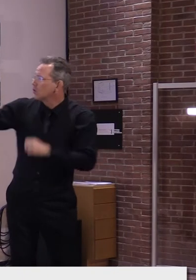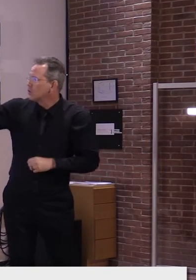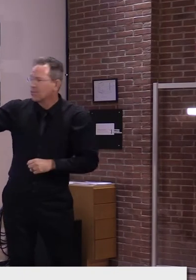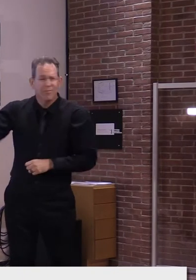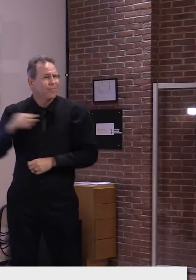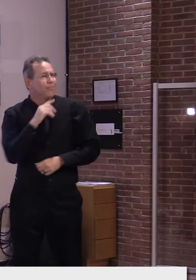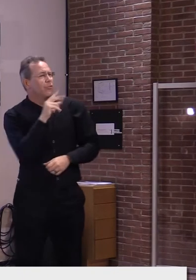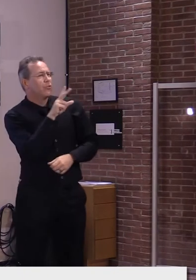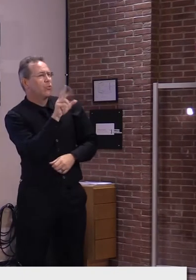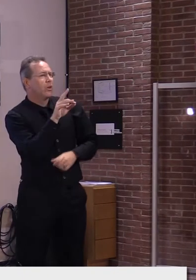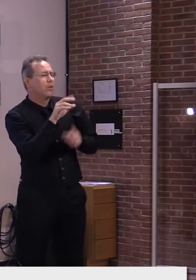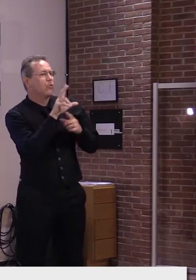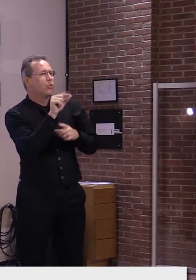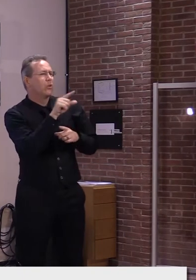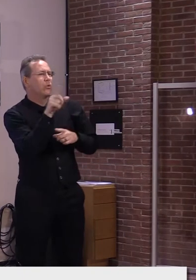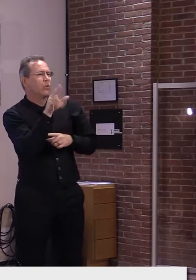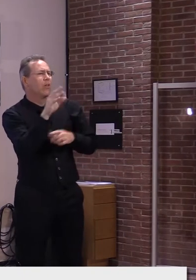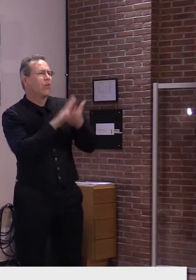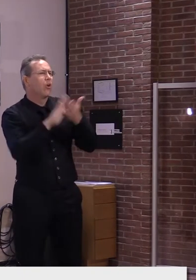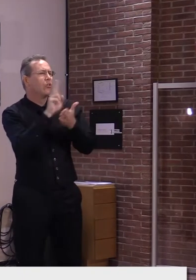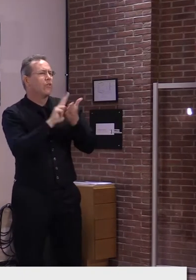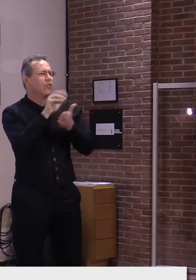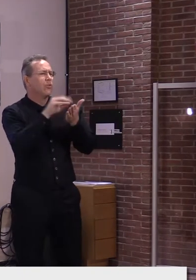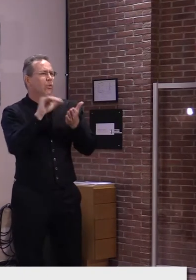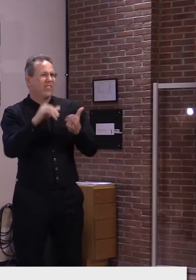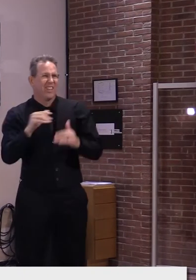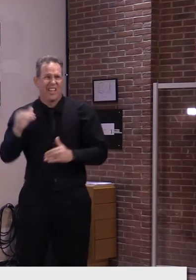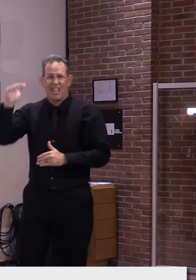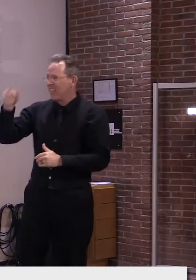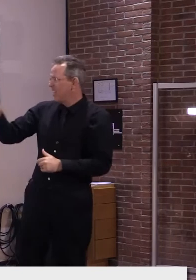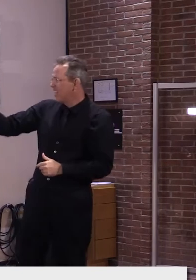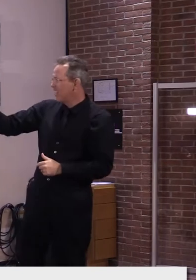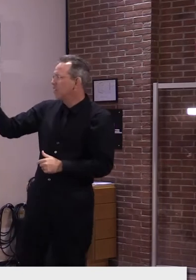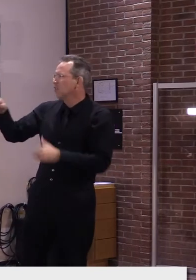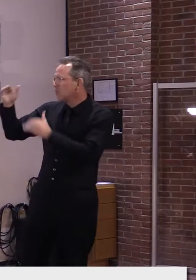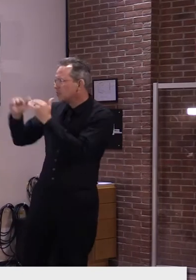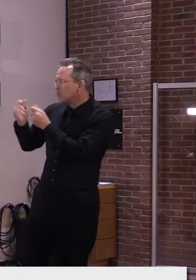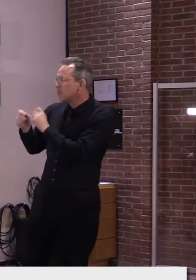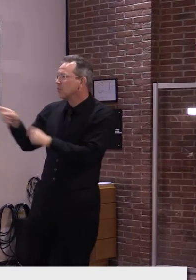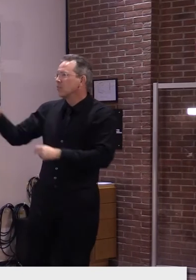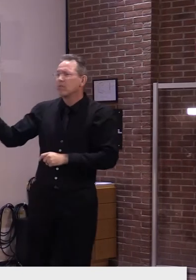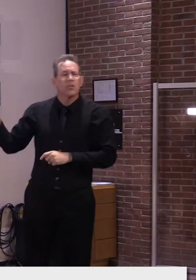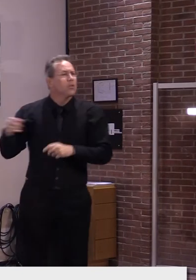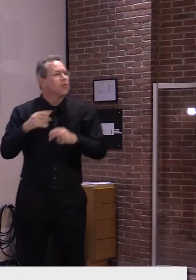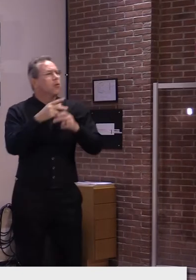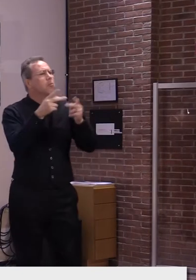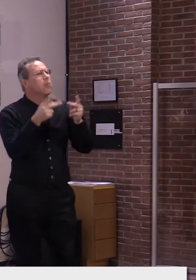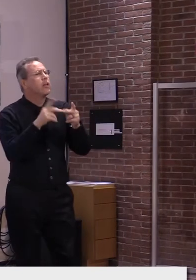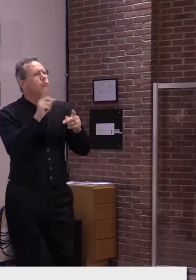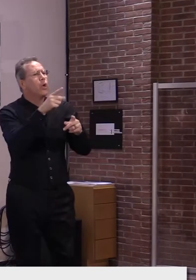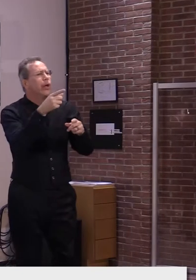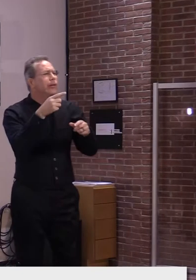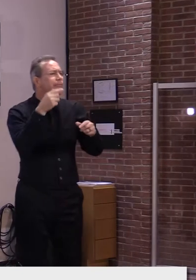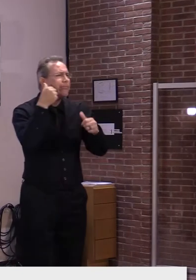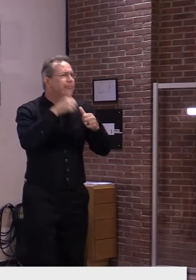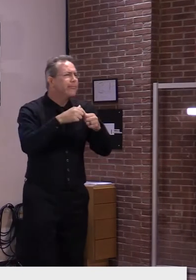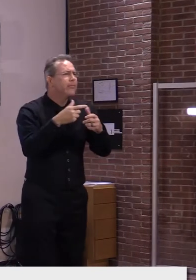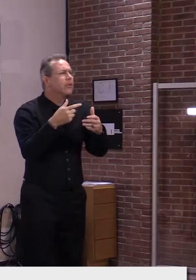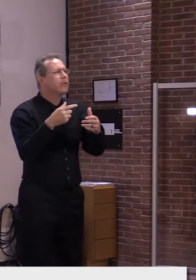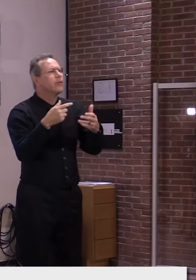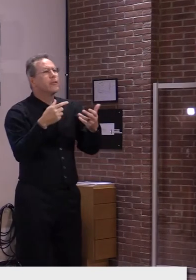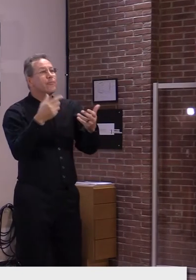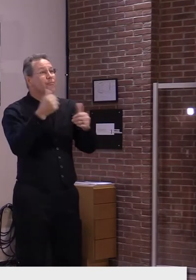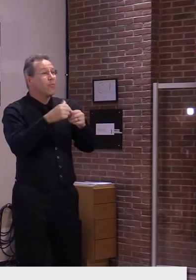of these favorable trends while our mobility data shows that we have largely returned to our